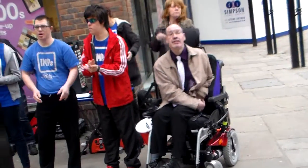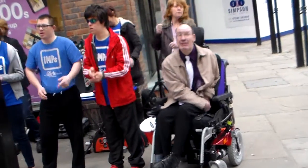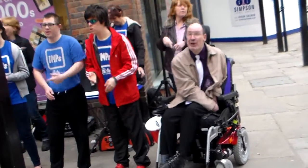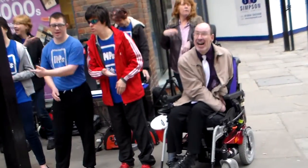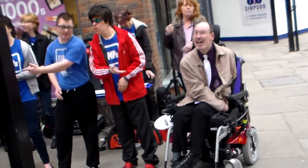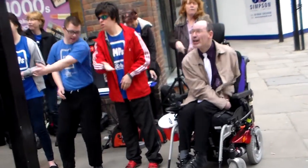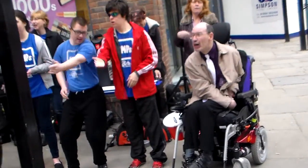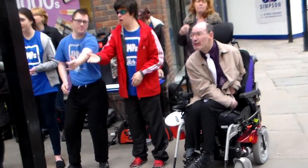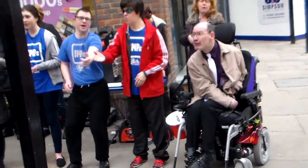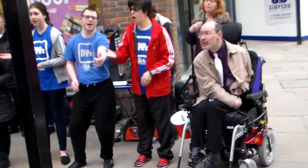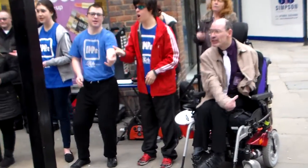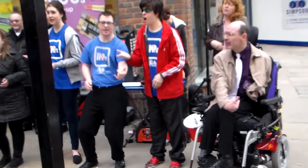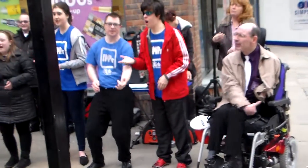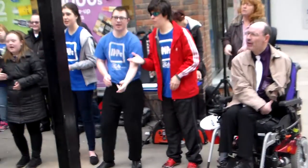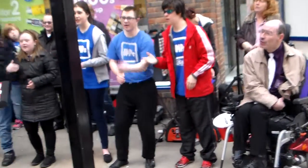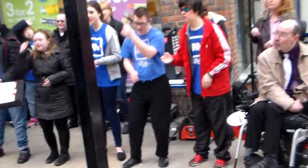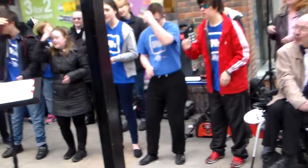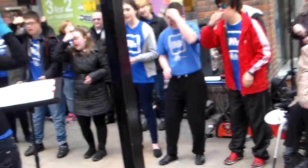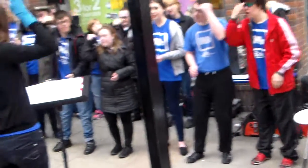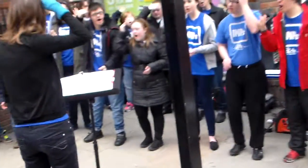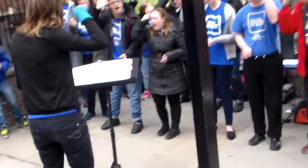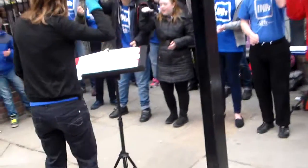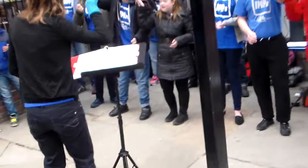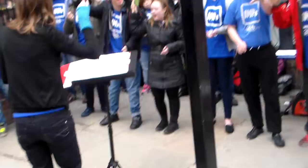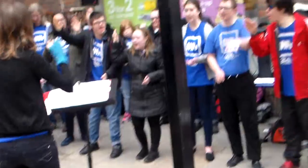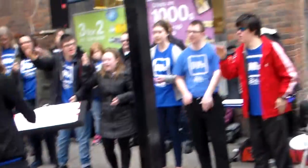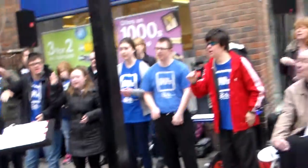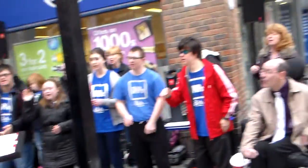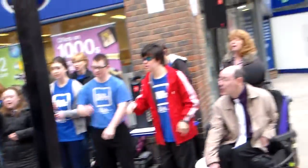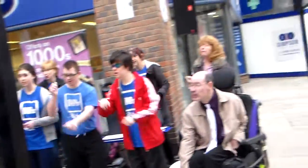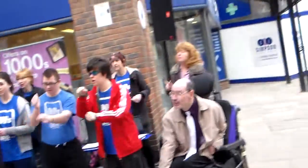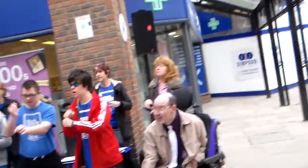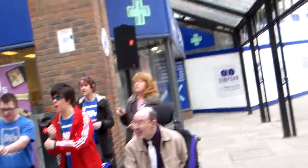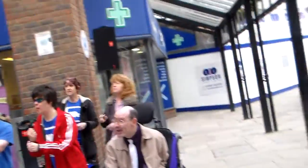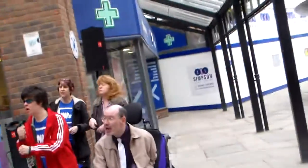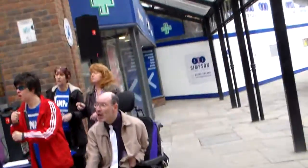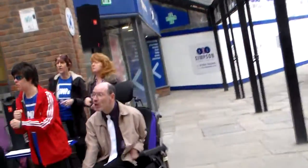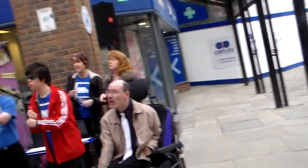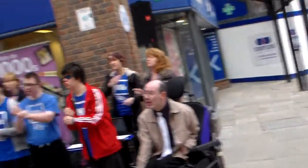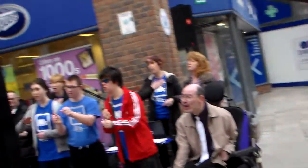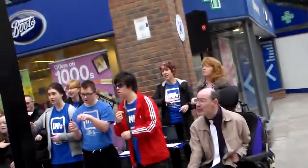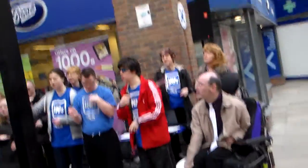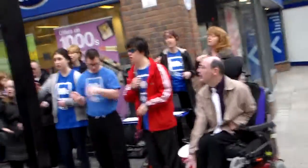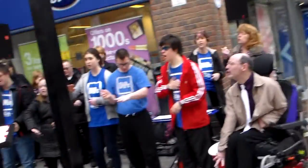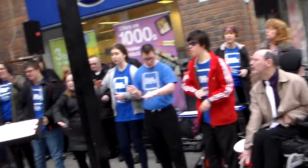And the deep, my hand, summer holiday, Do we think it always has one to?